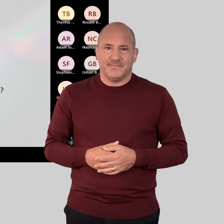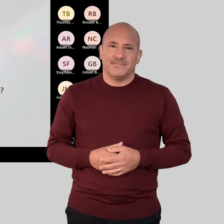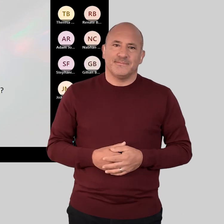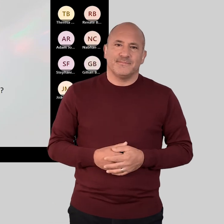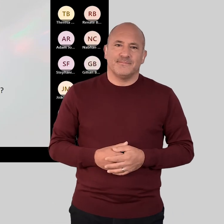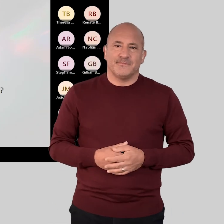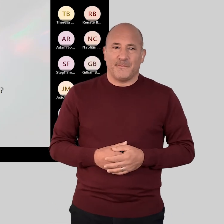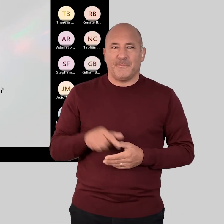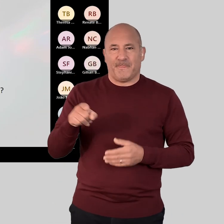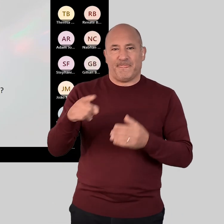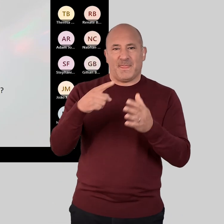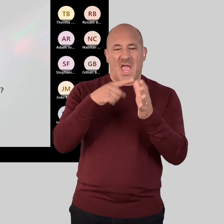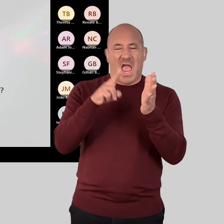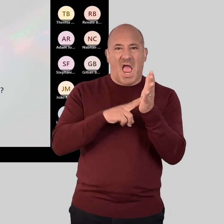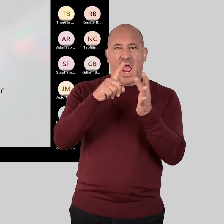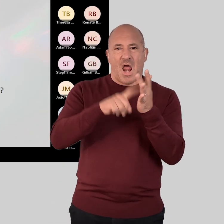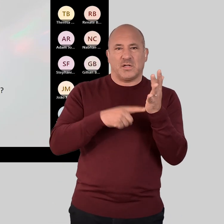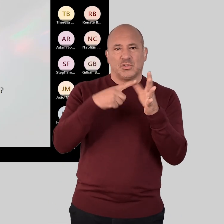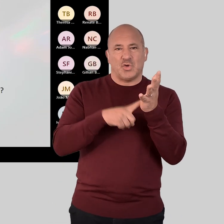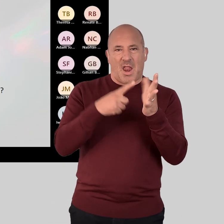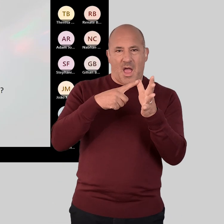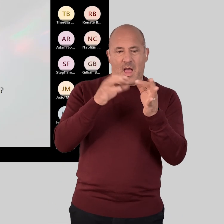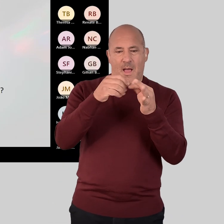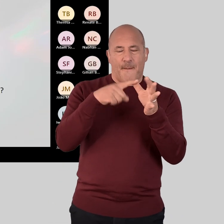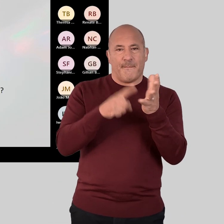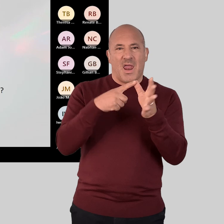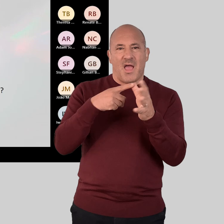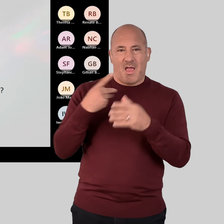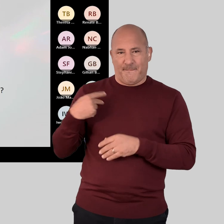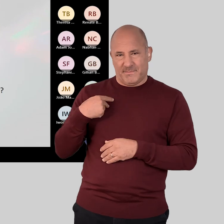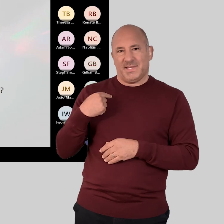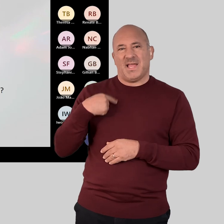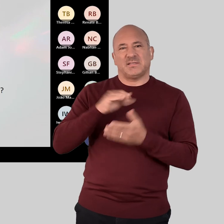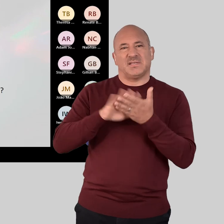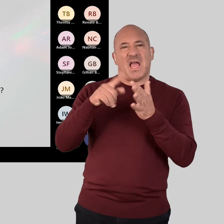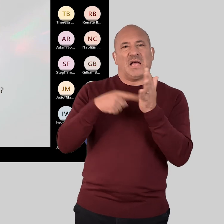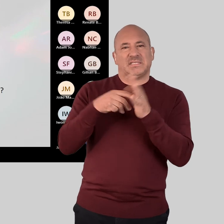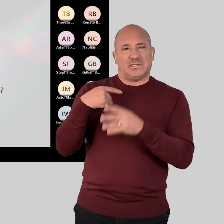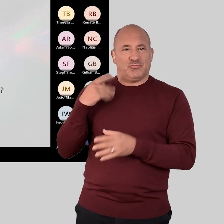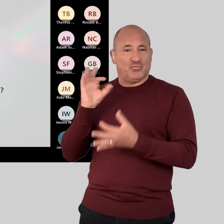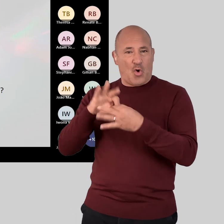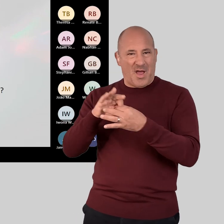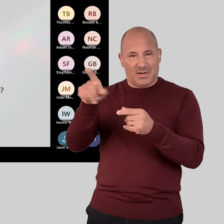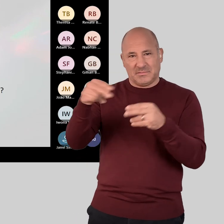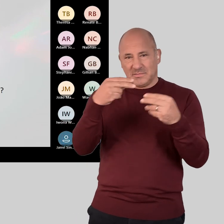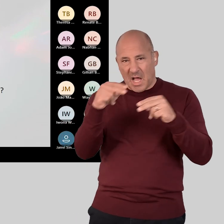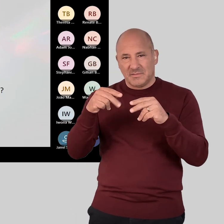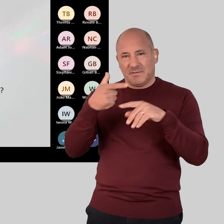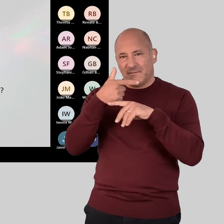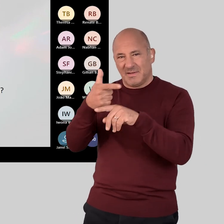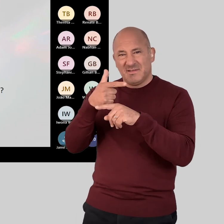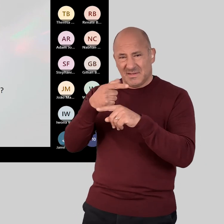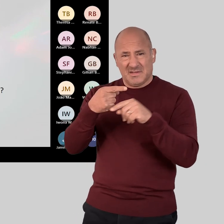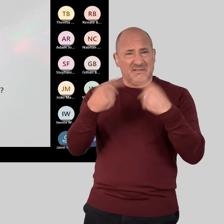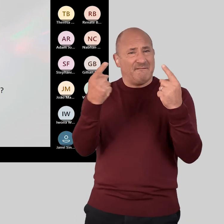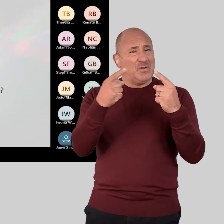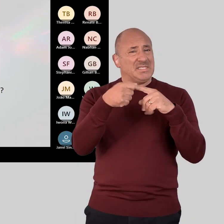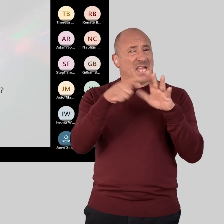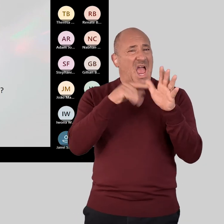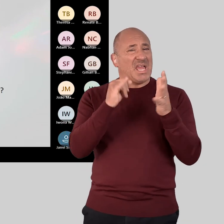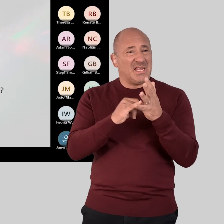a framework for all three of the artists' observations. Hetty and I joined Anjana Bala, her dancers and filmmakers, on